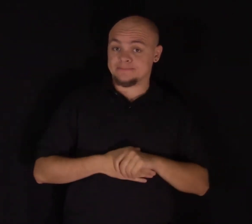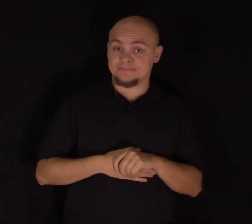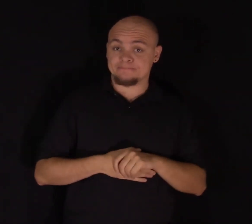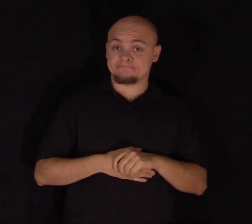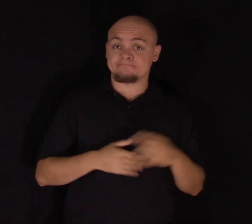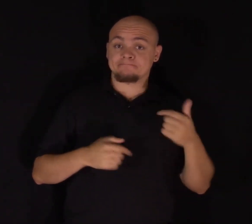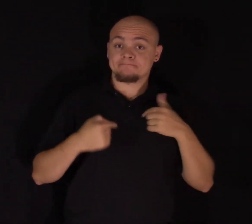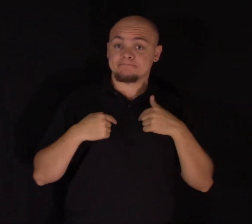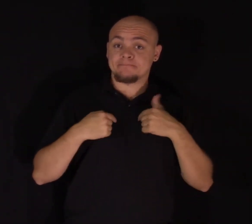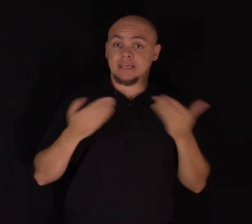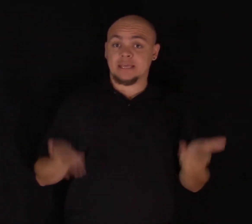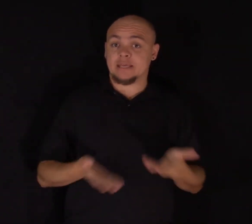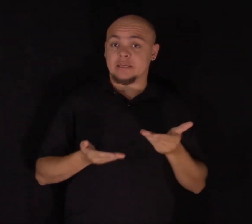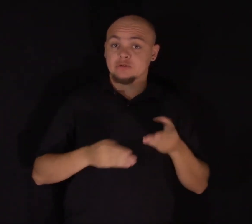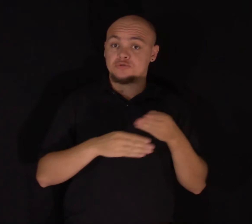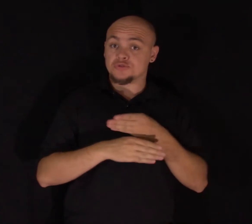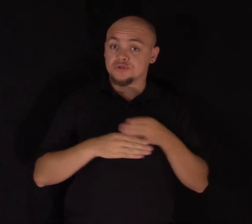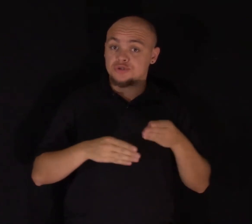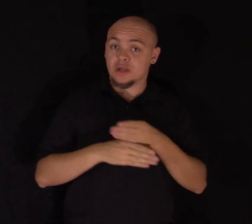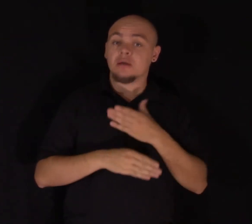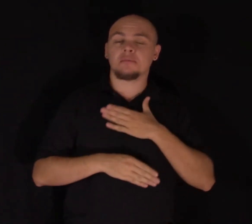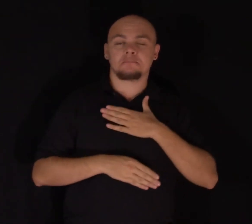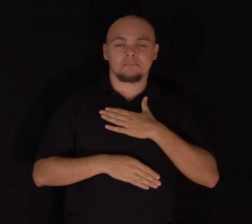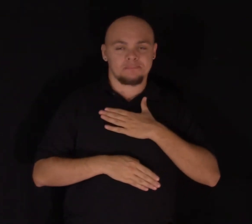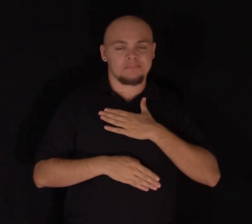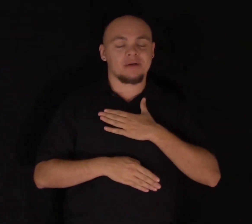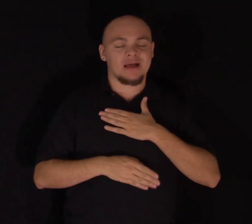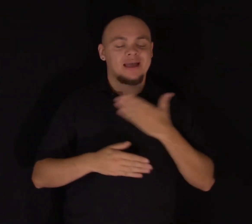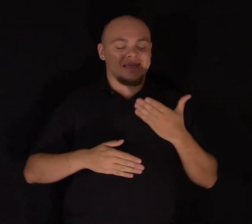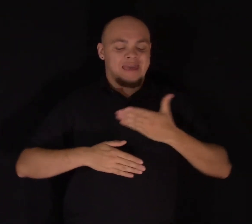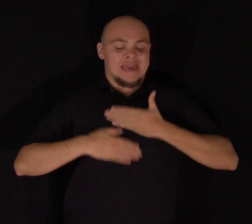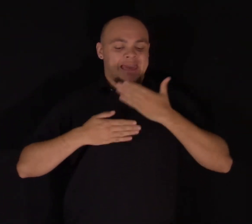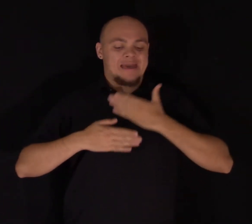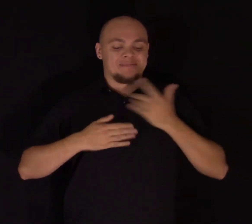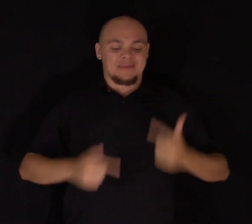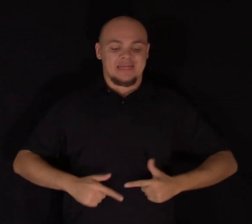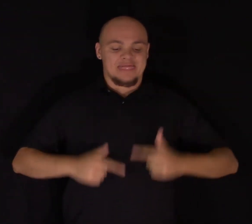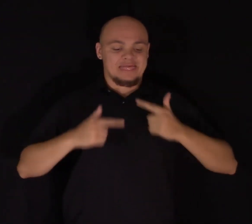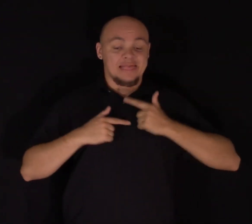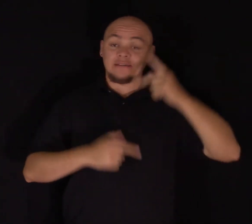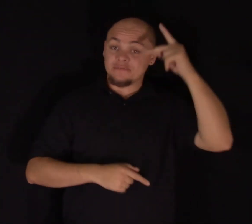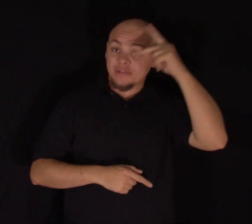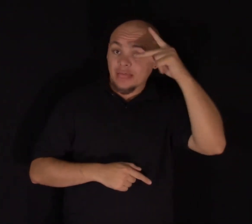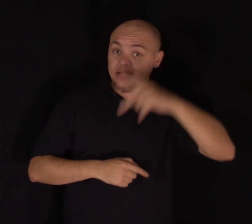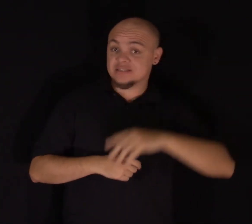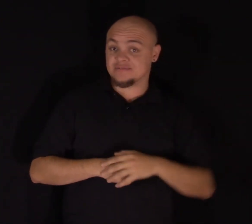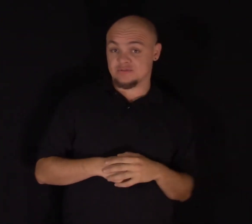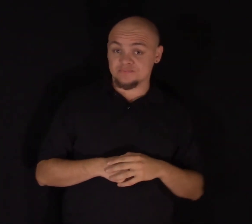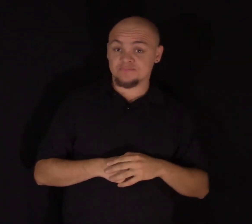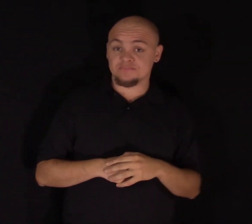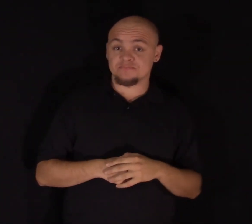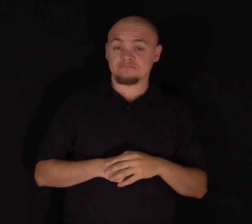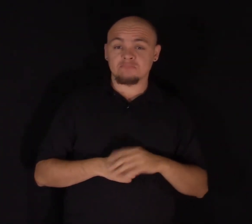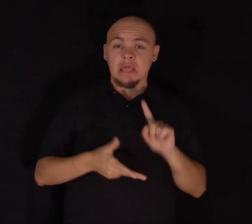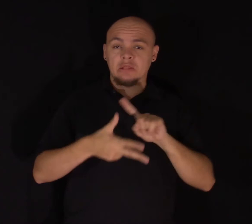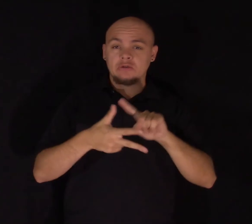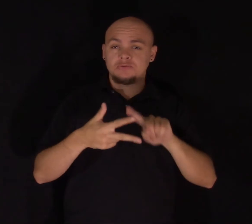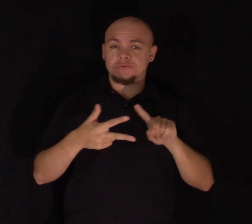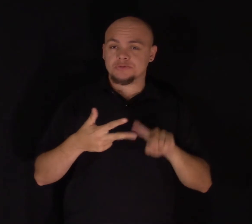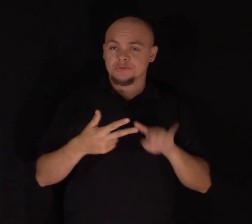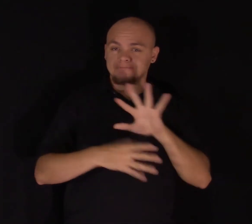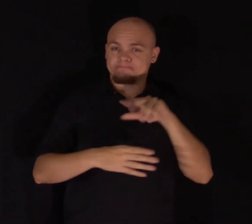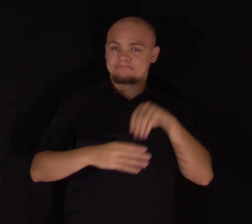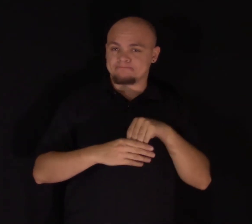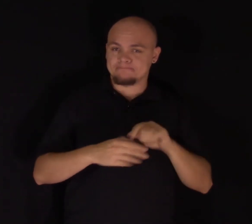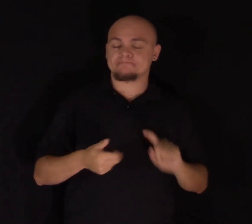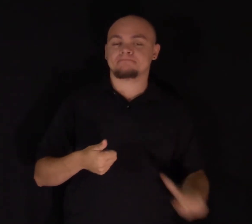here today to share with you my philosophy for a happy life. So for me, there are three aspects to this